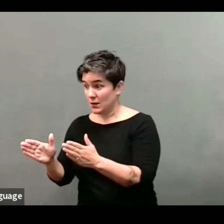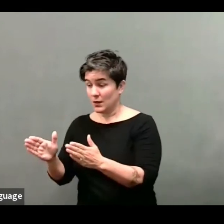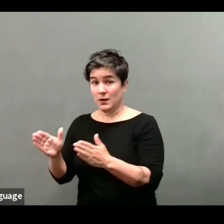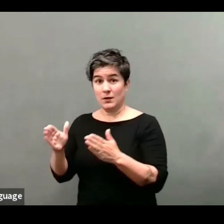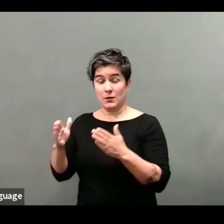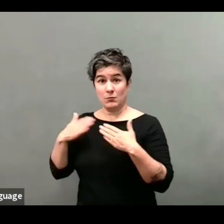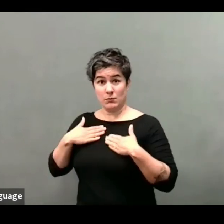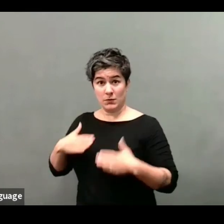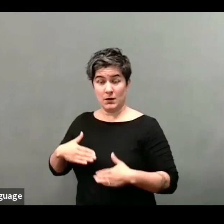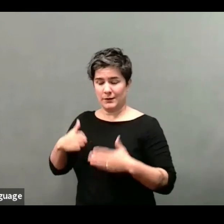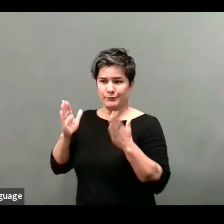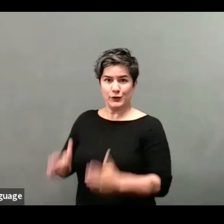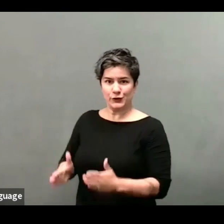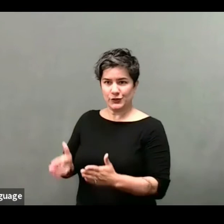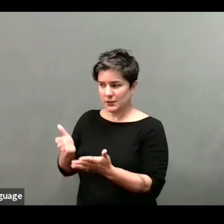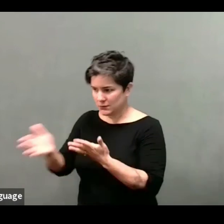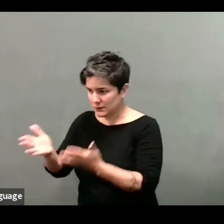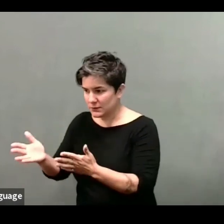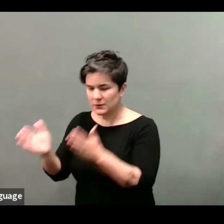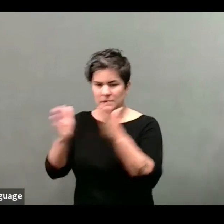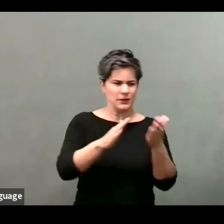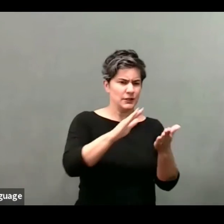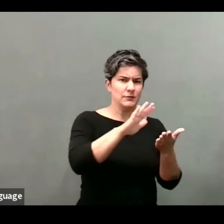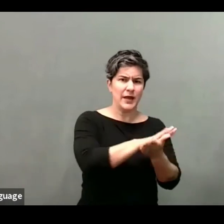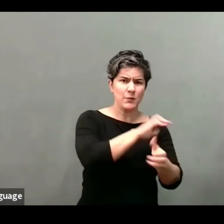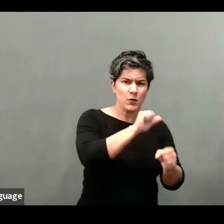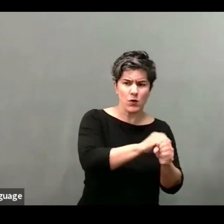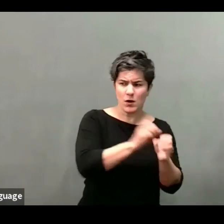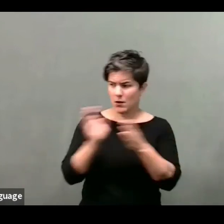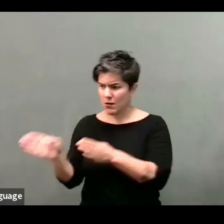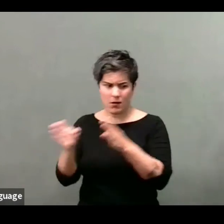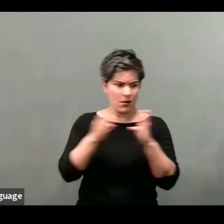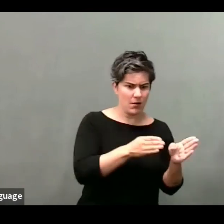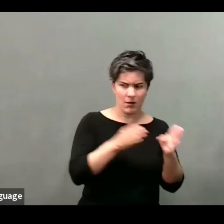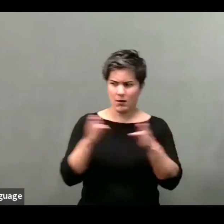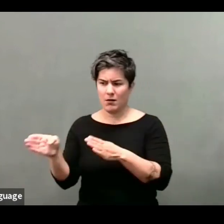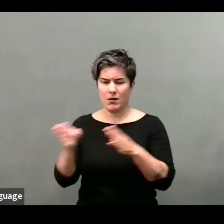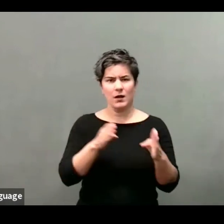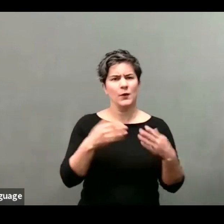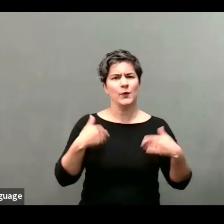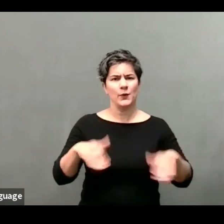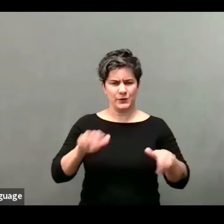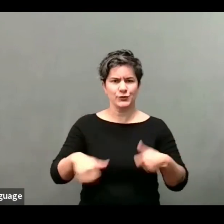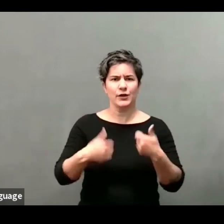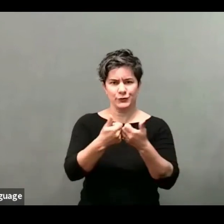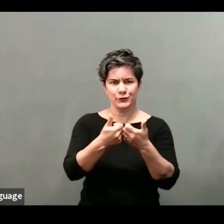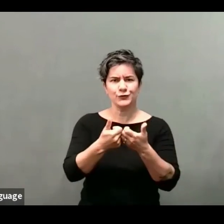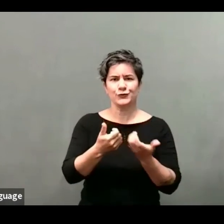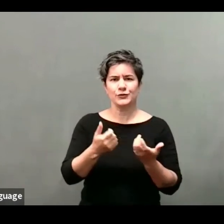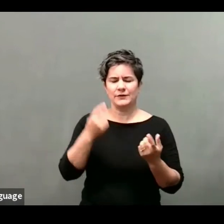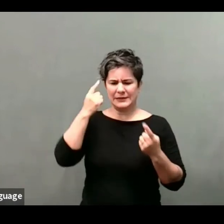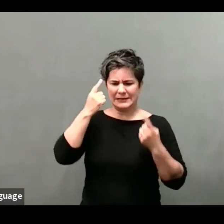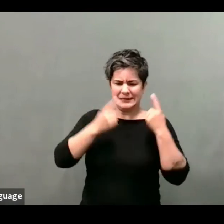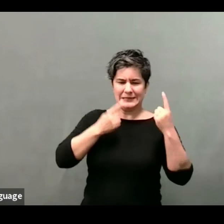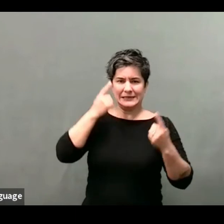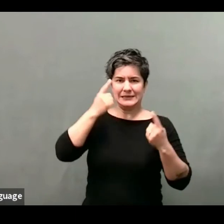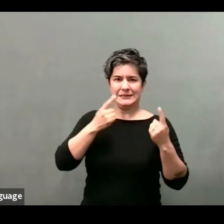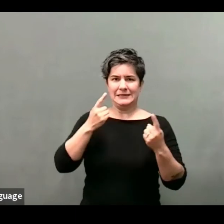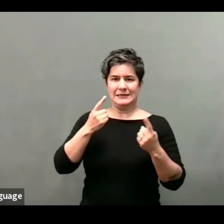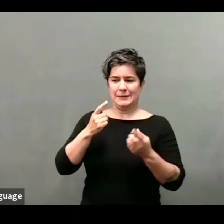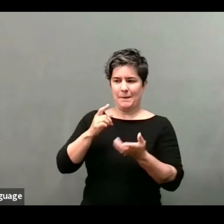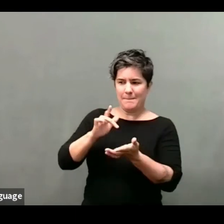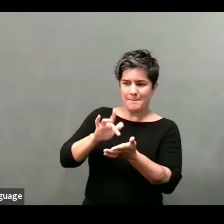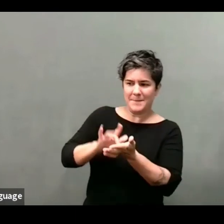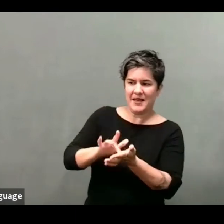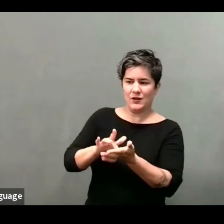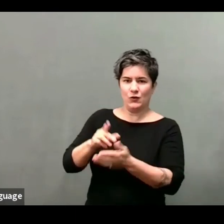forth was kind of tough, and making sure that I was, thoughtfully considering all the different options for